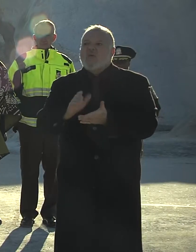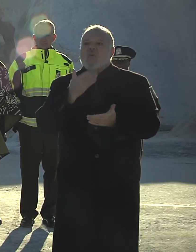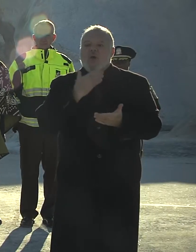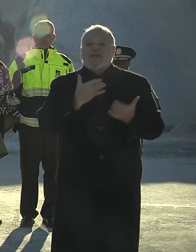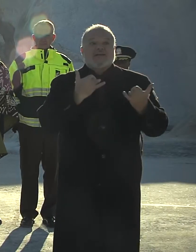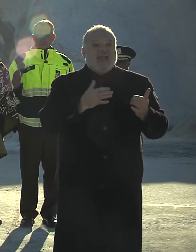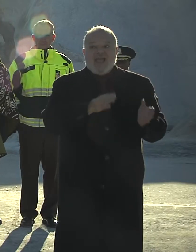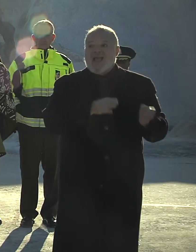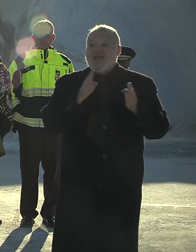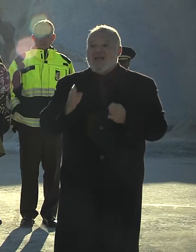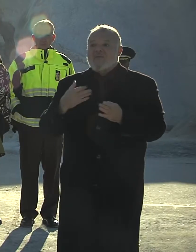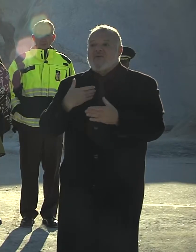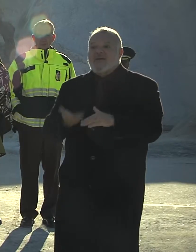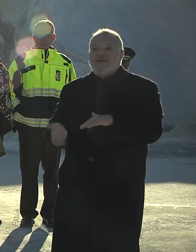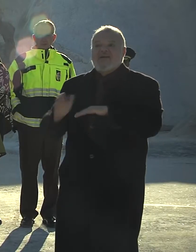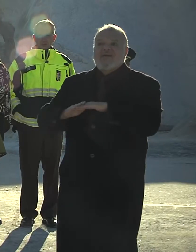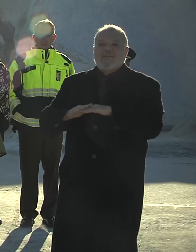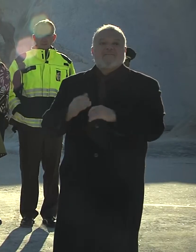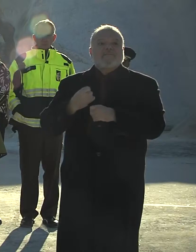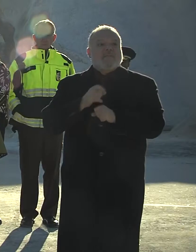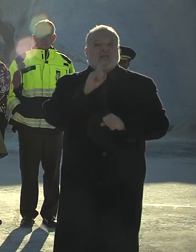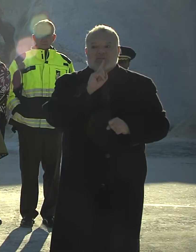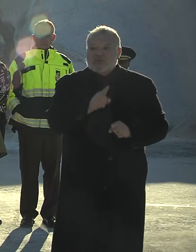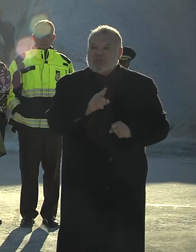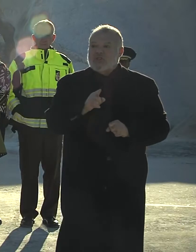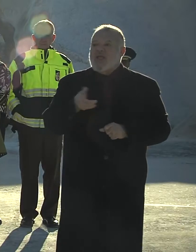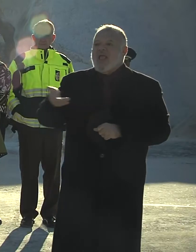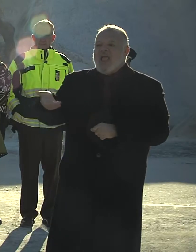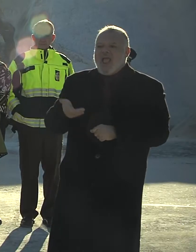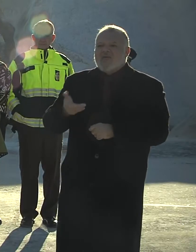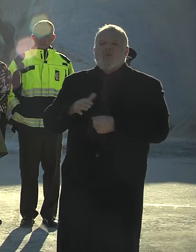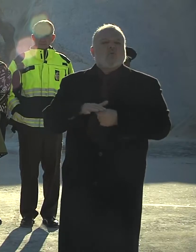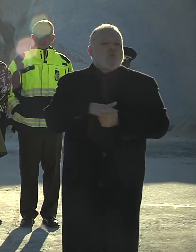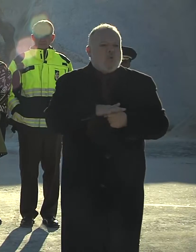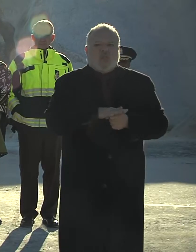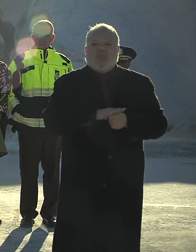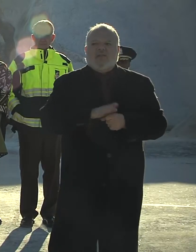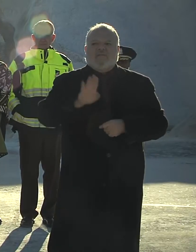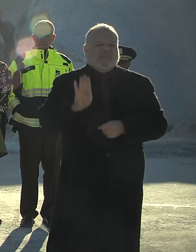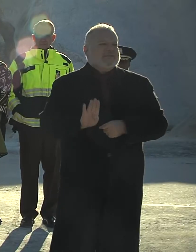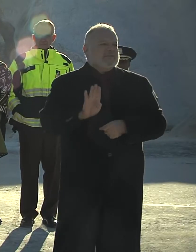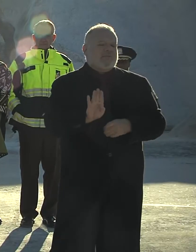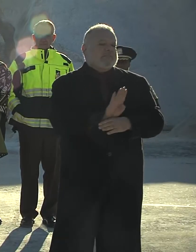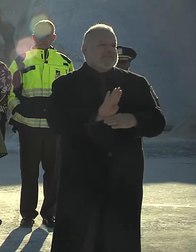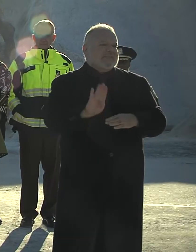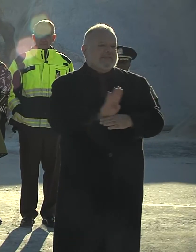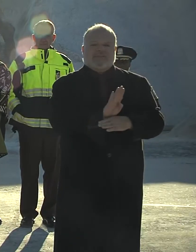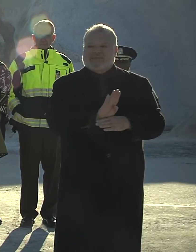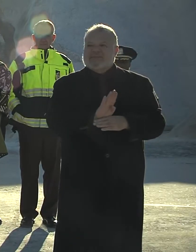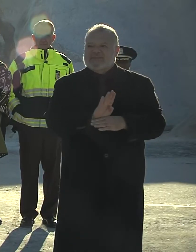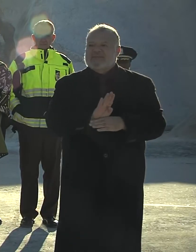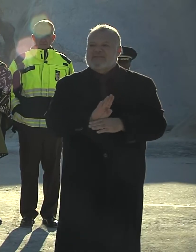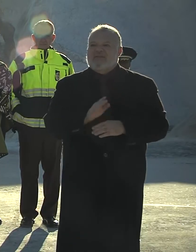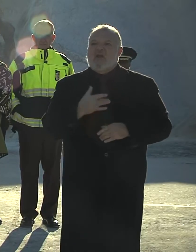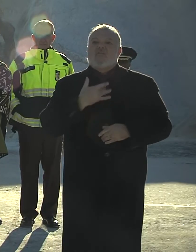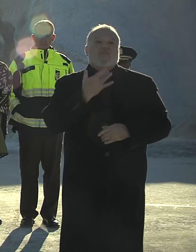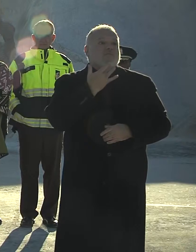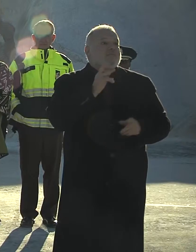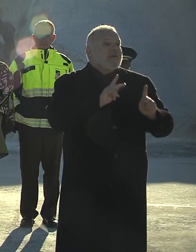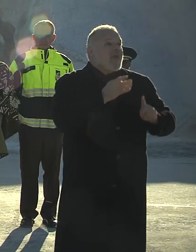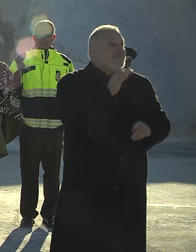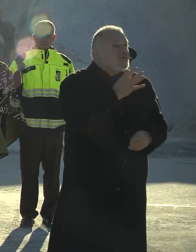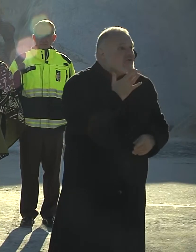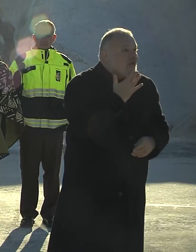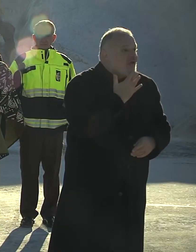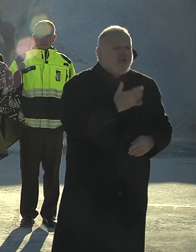connected locally in the contracts that we were able to connect to our sheltered market program, which directly targets for